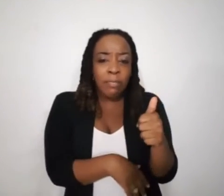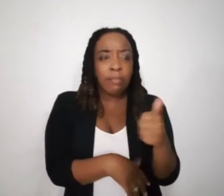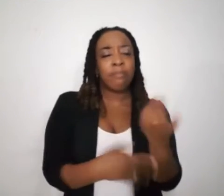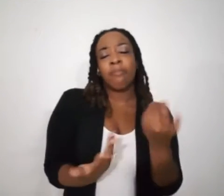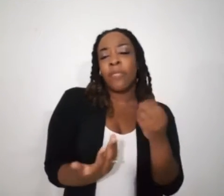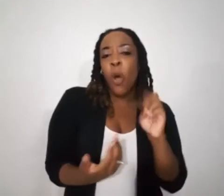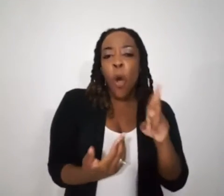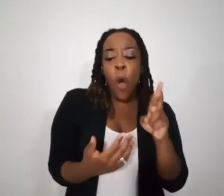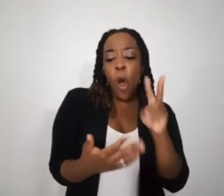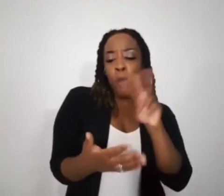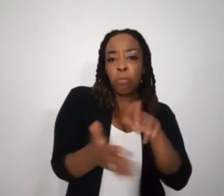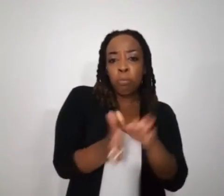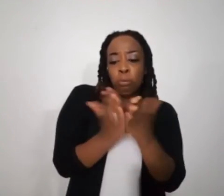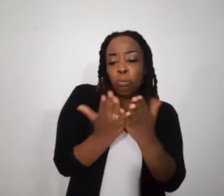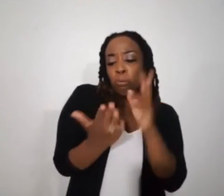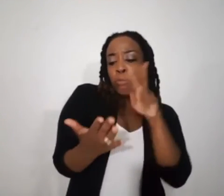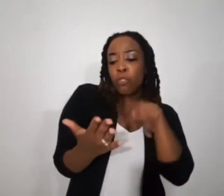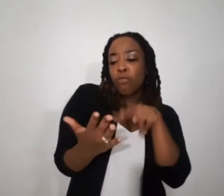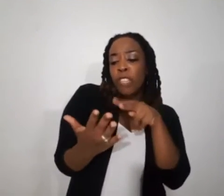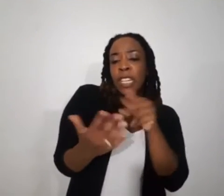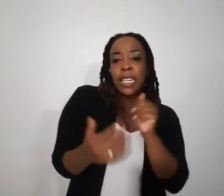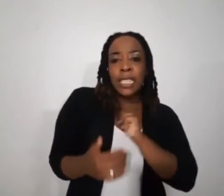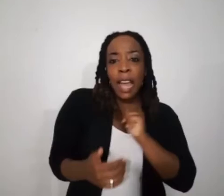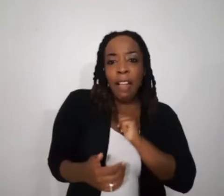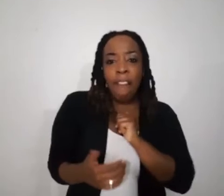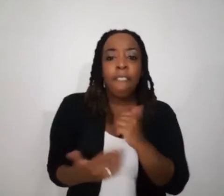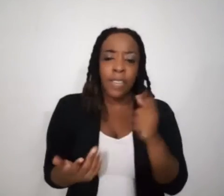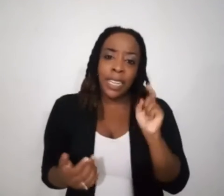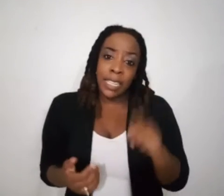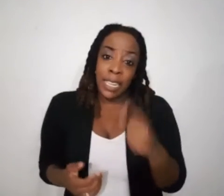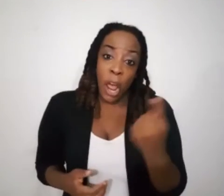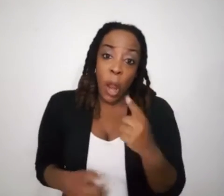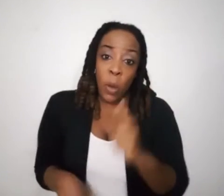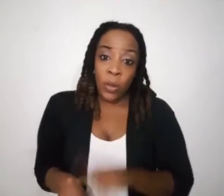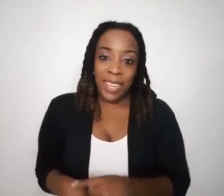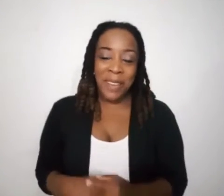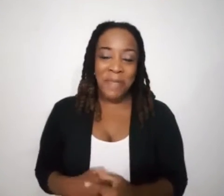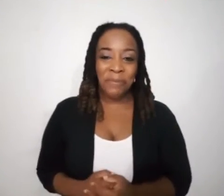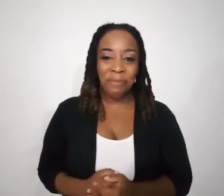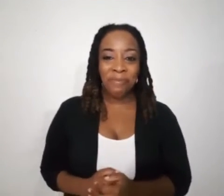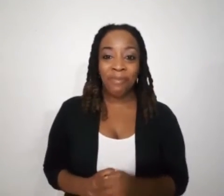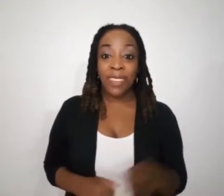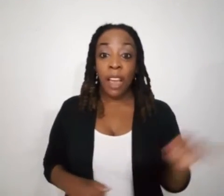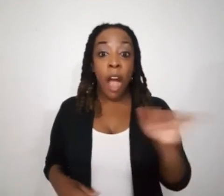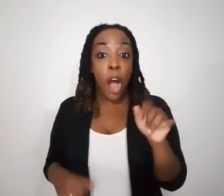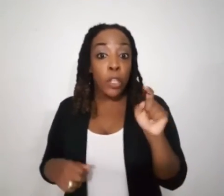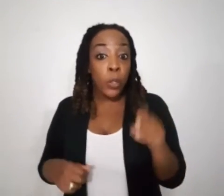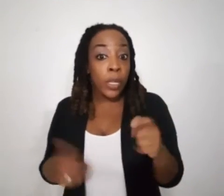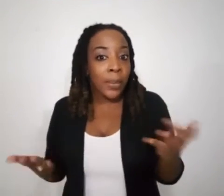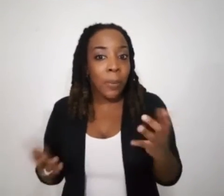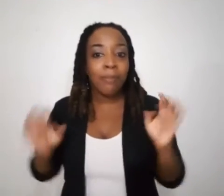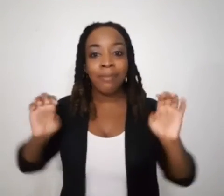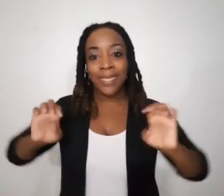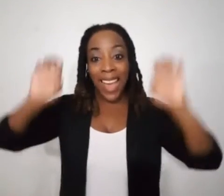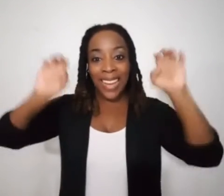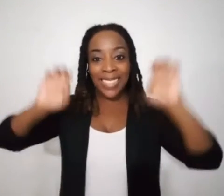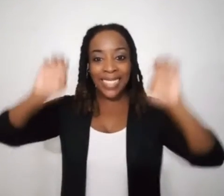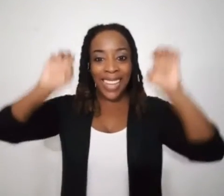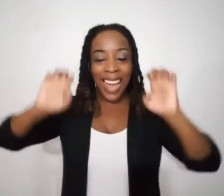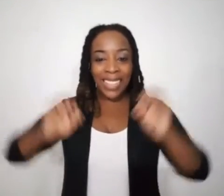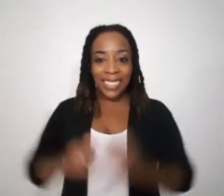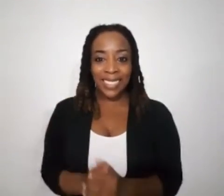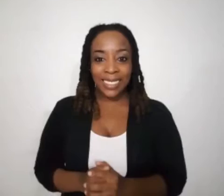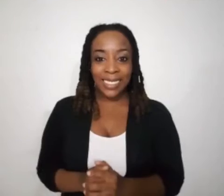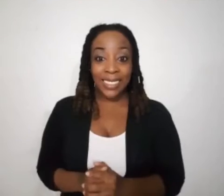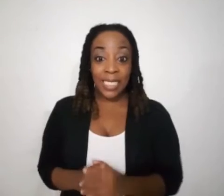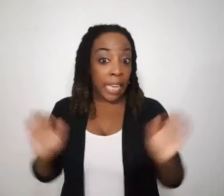need that alone time too. And you also need exercise. Exercise is good